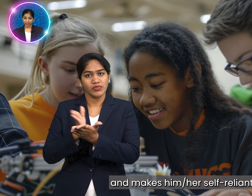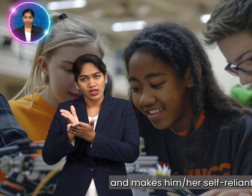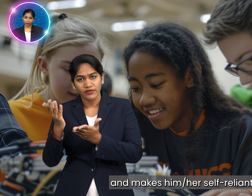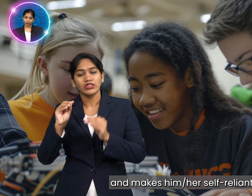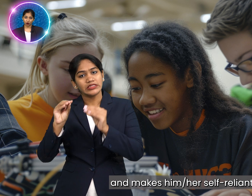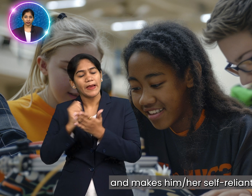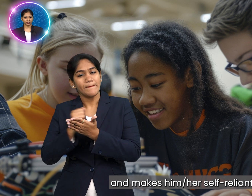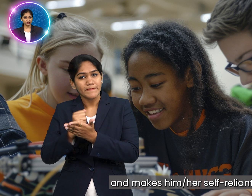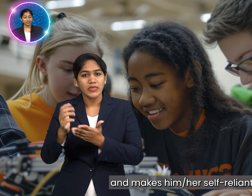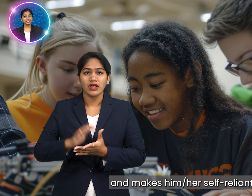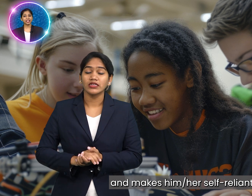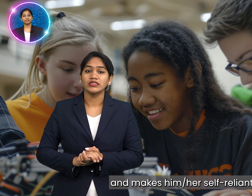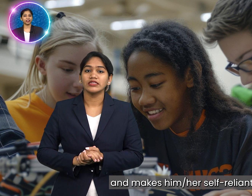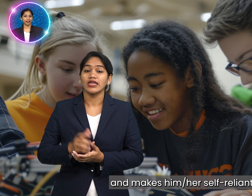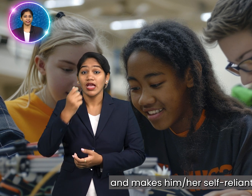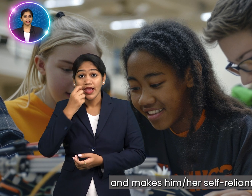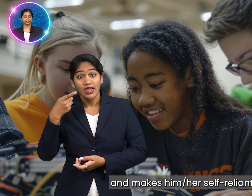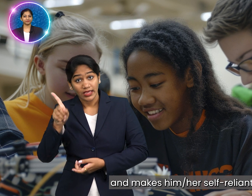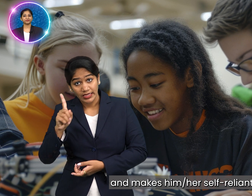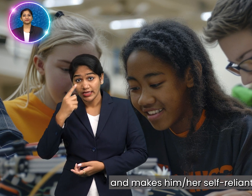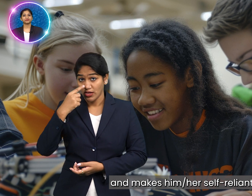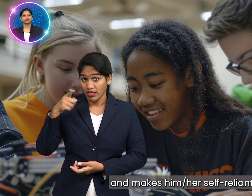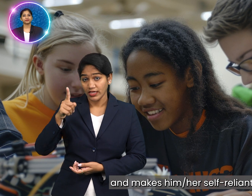and makes him or her self-reliant.